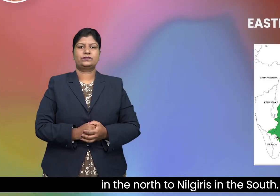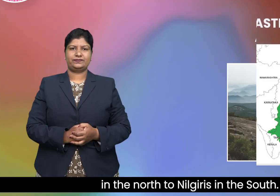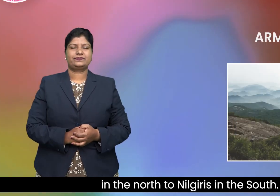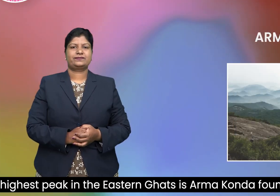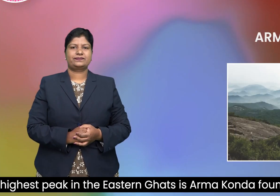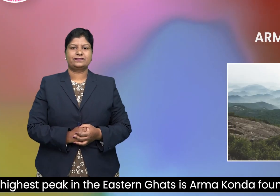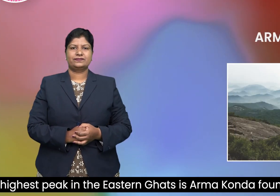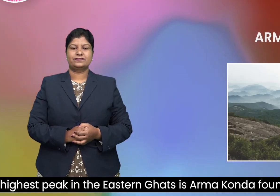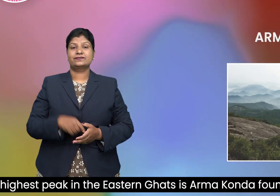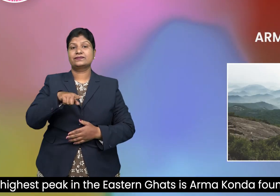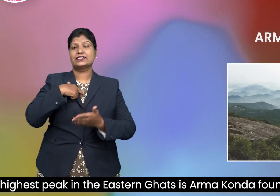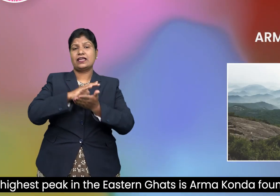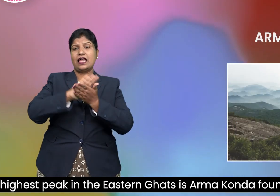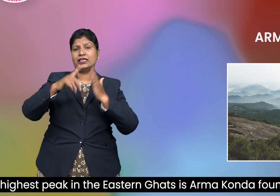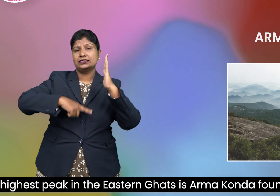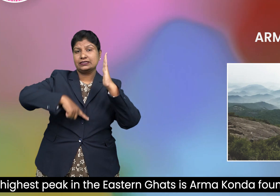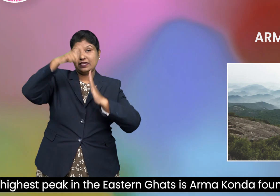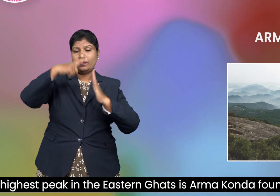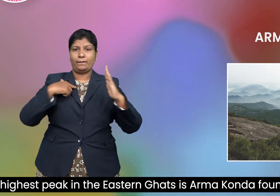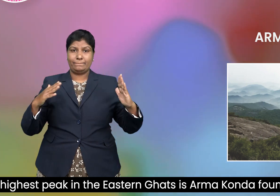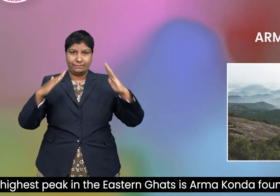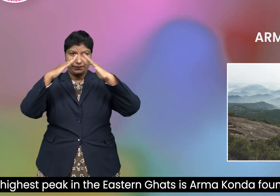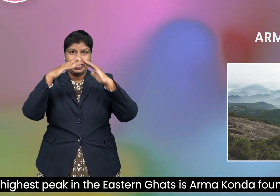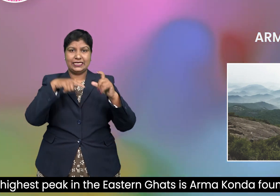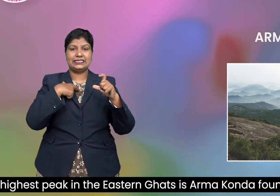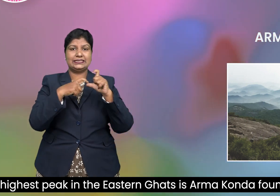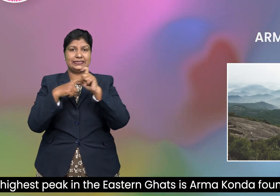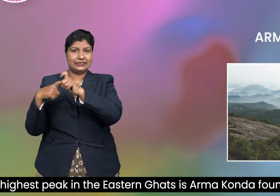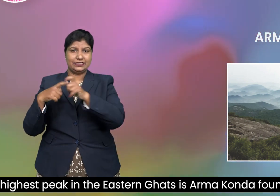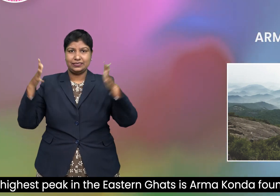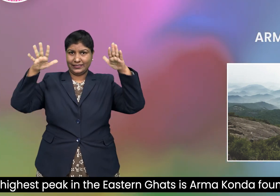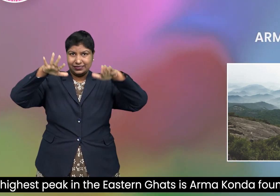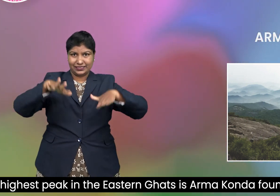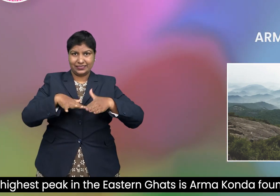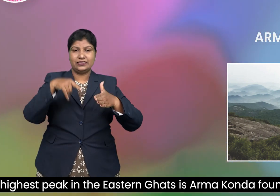the highest peak the the eastern guards is